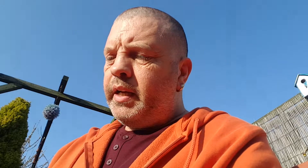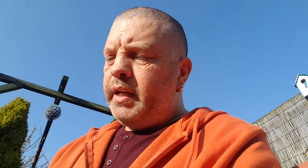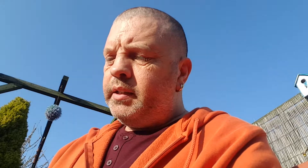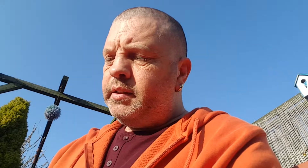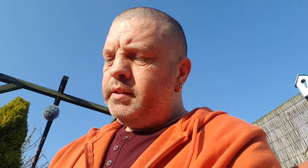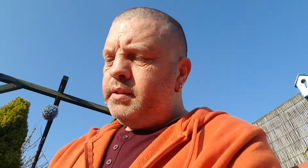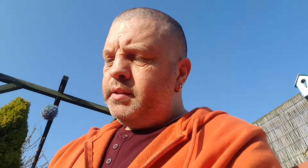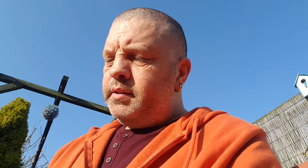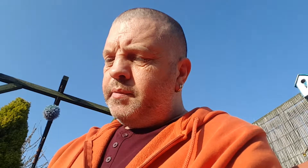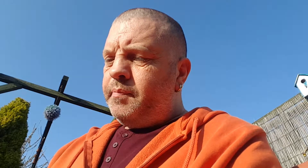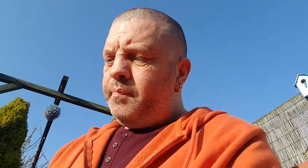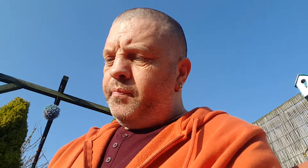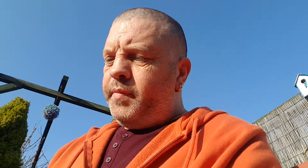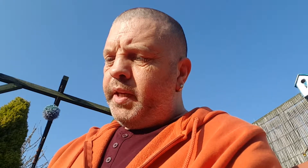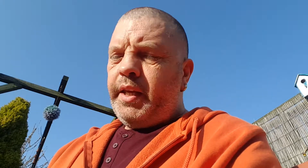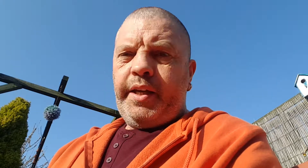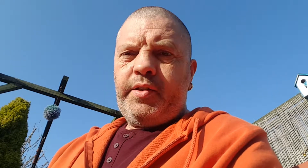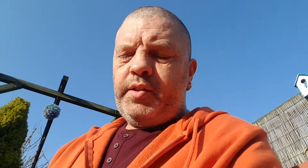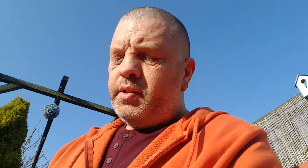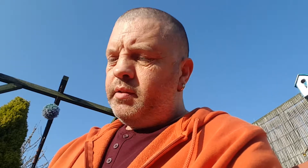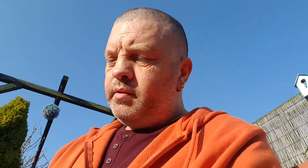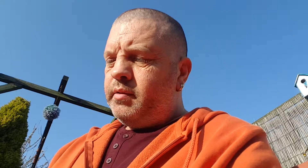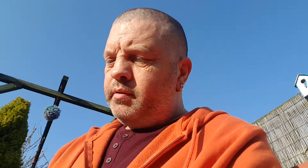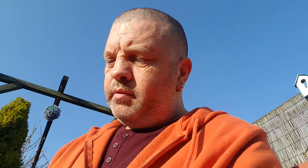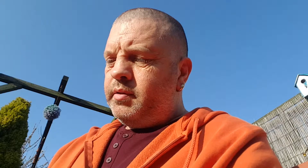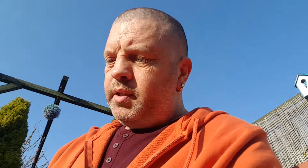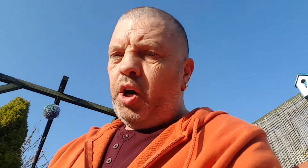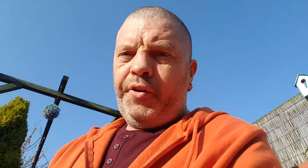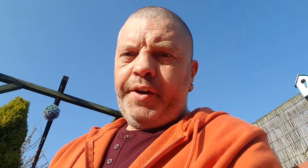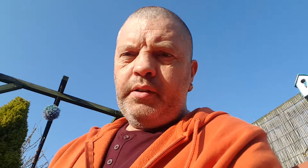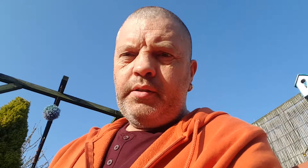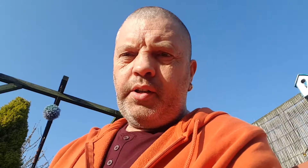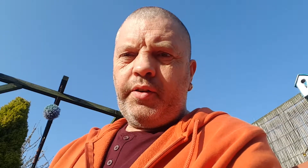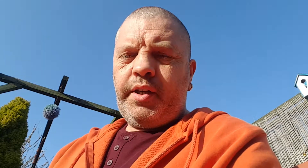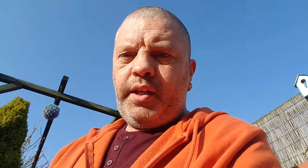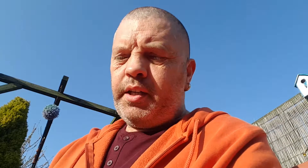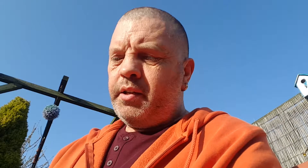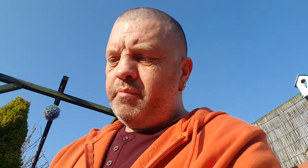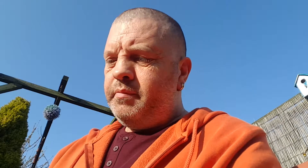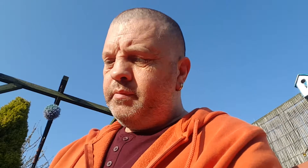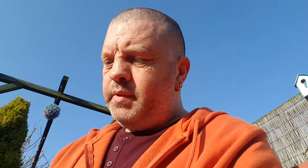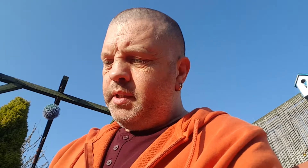in the 80s, Honor got the